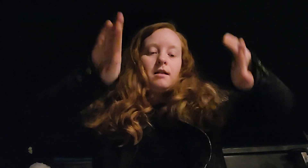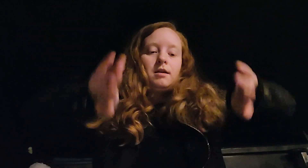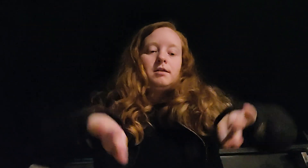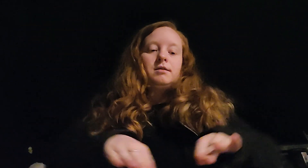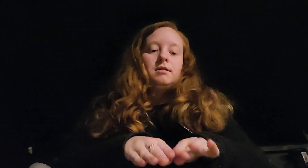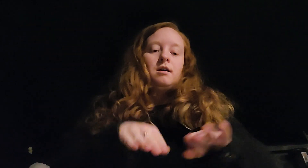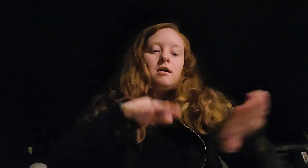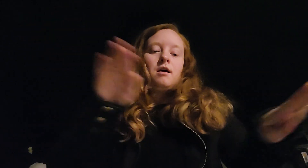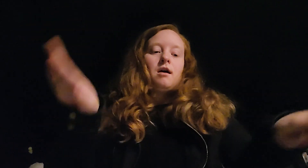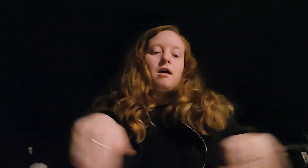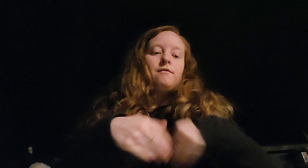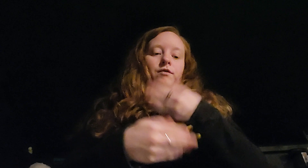valleys,